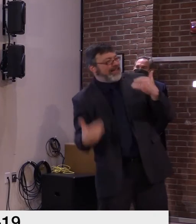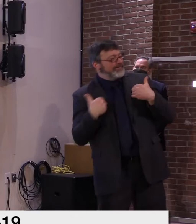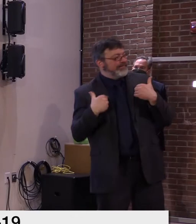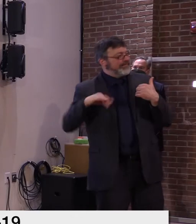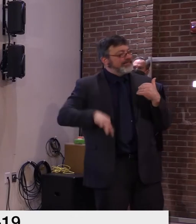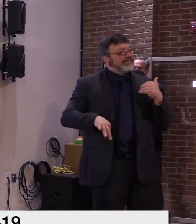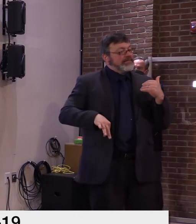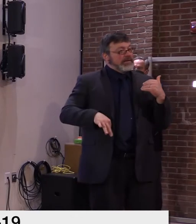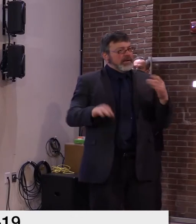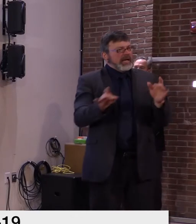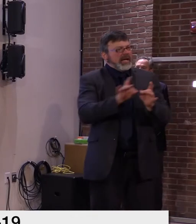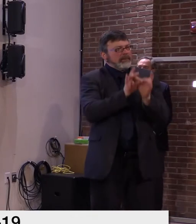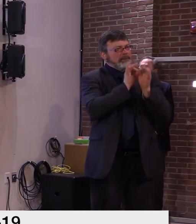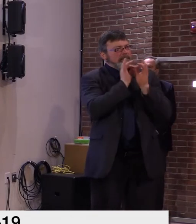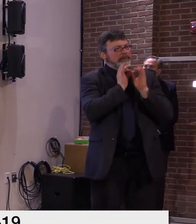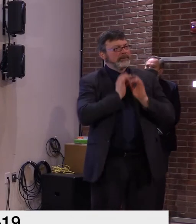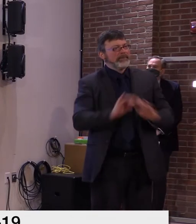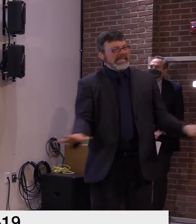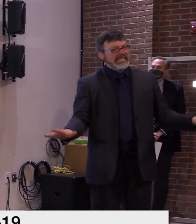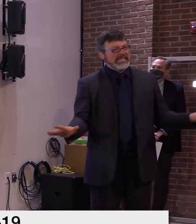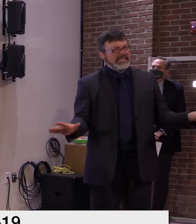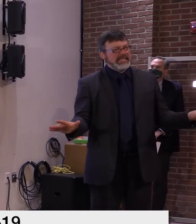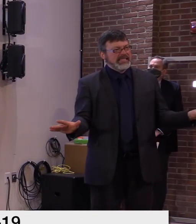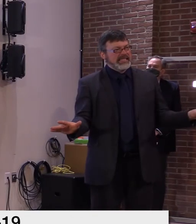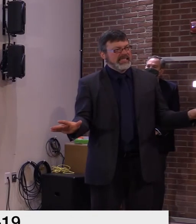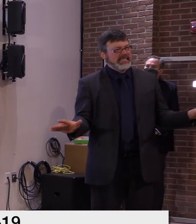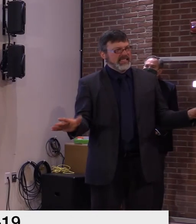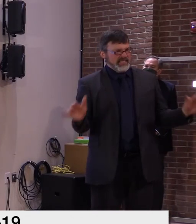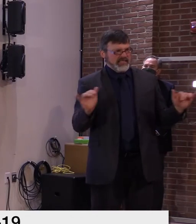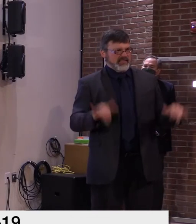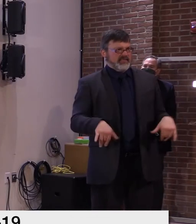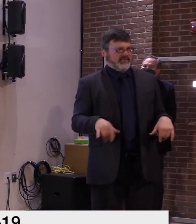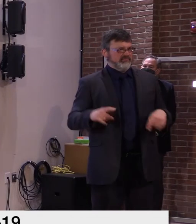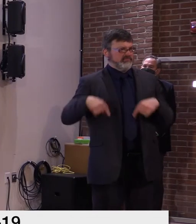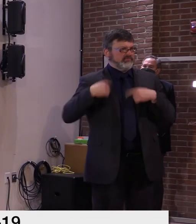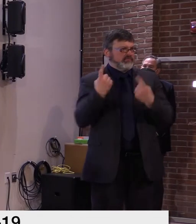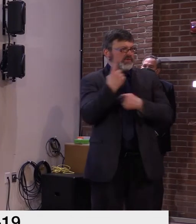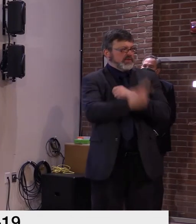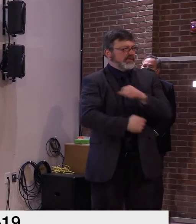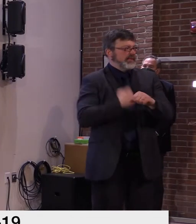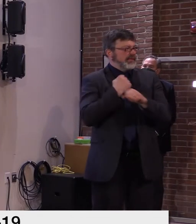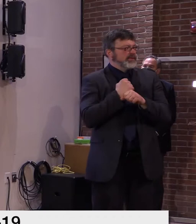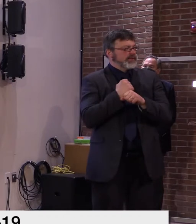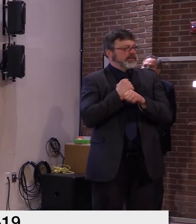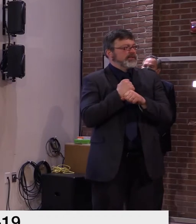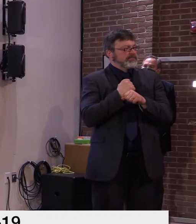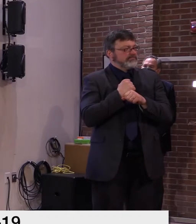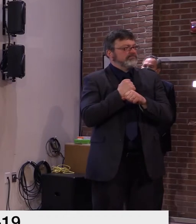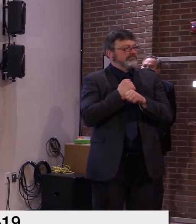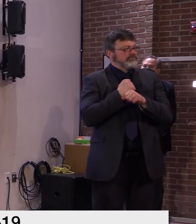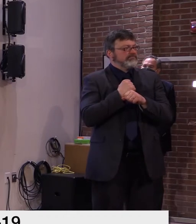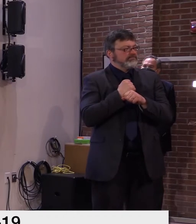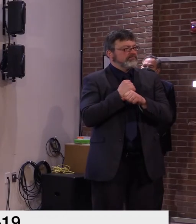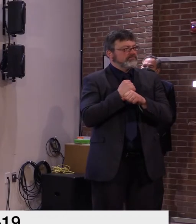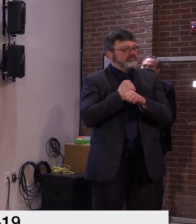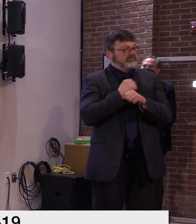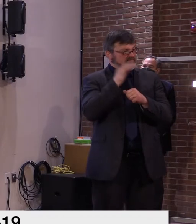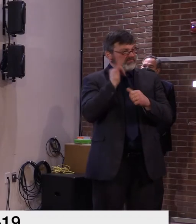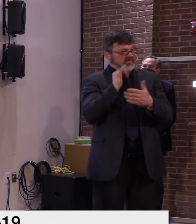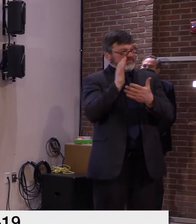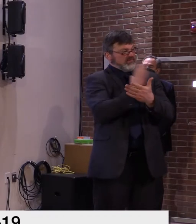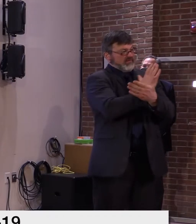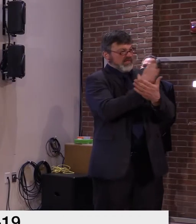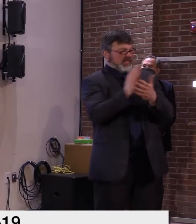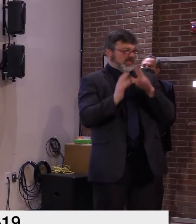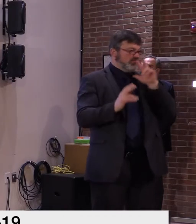youth voice and youth agency are extremely important. At Vermont After School, I have the great privilege of working